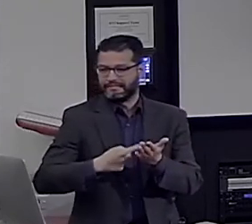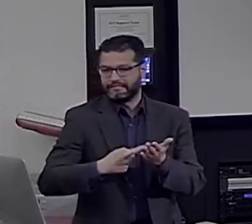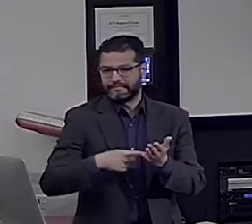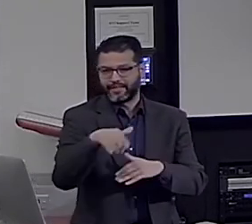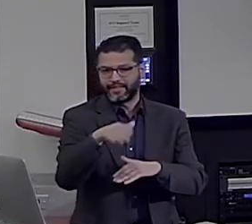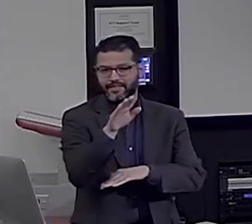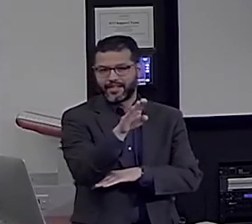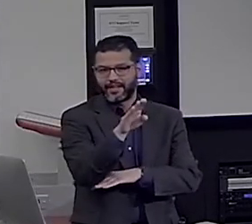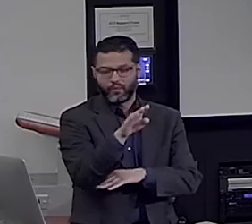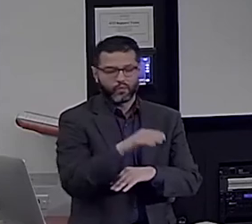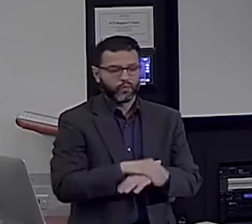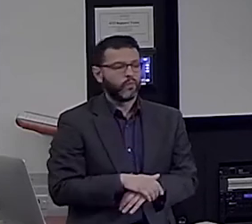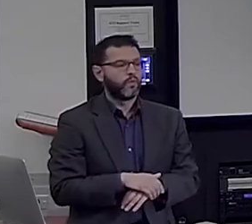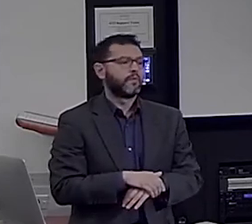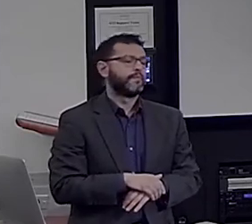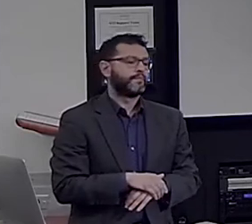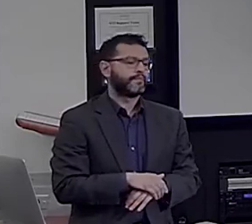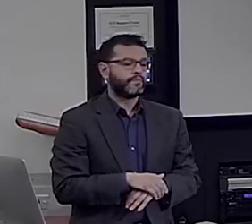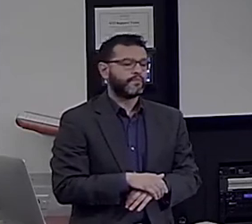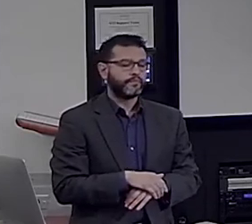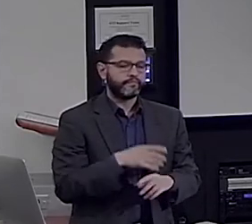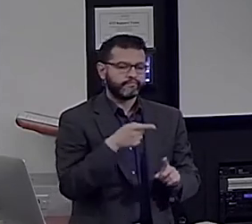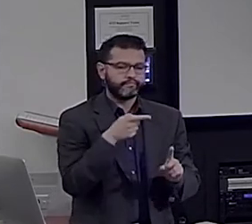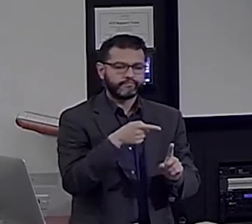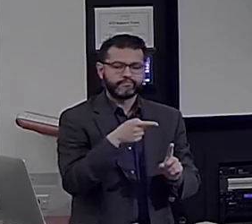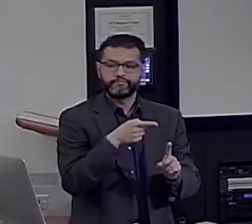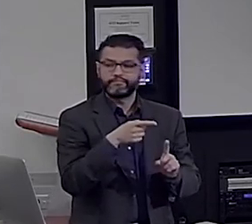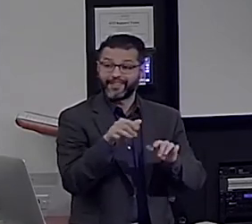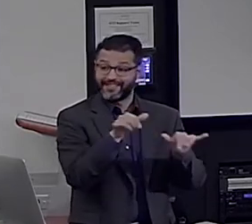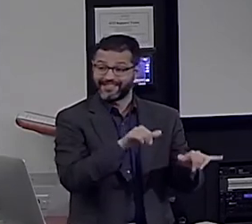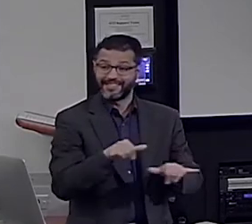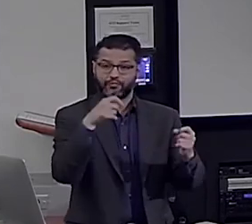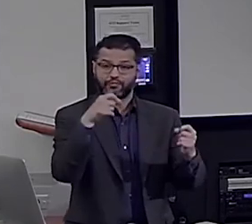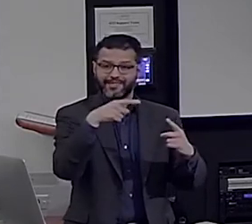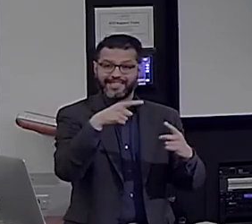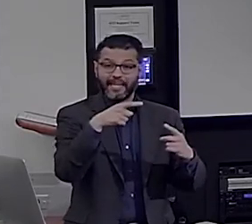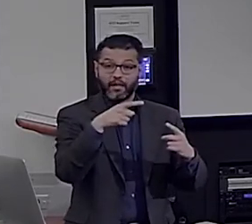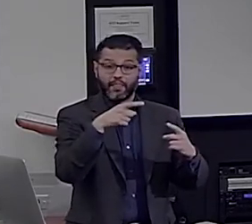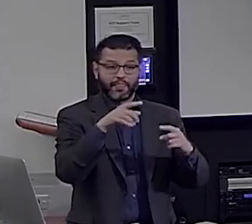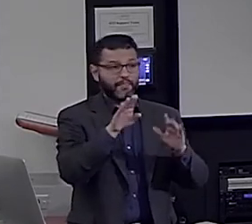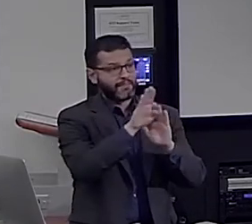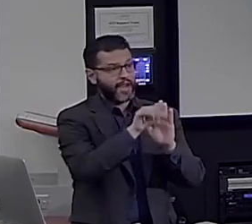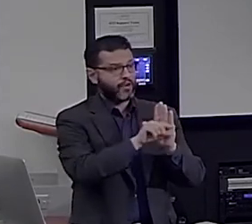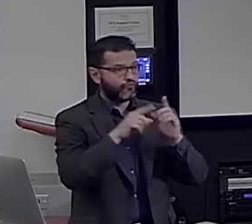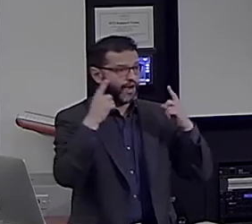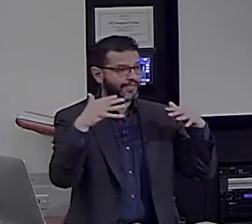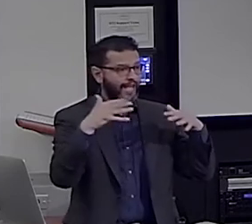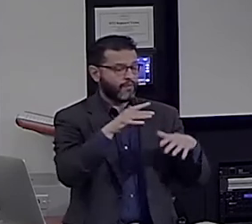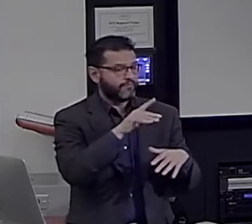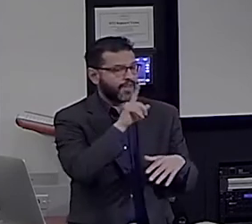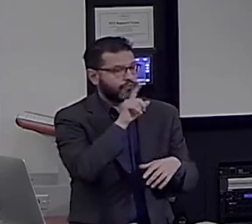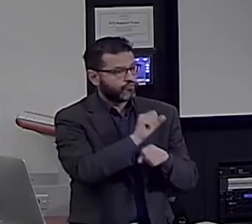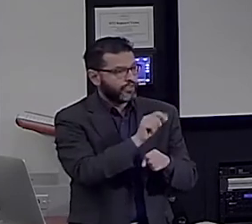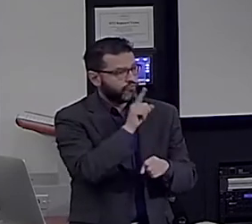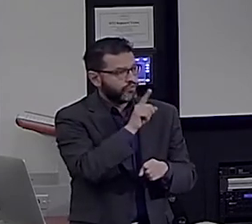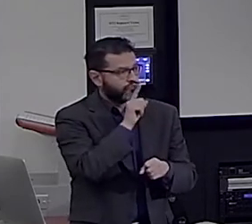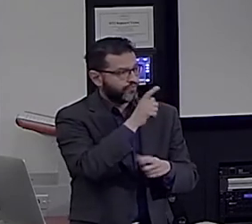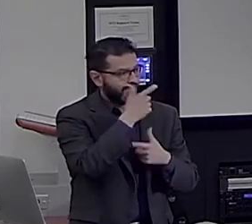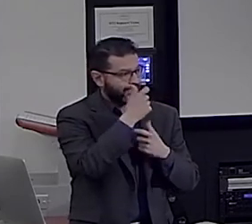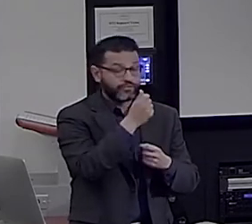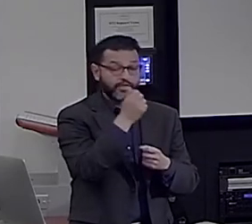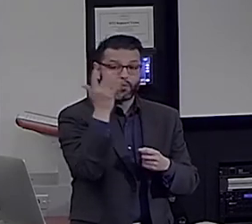the fact that the standard that background sound is really important because the standard is